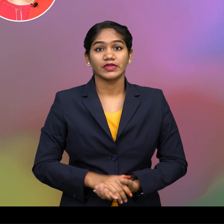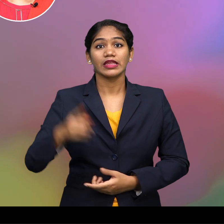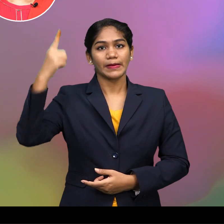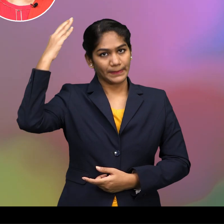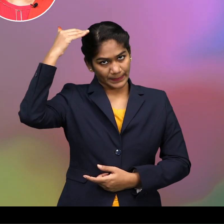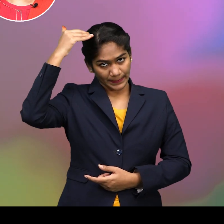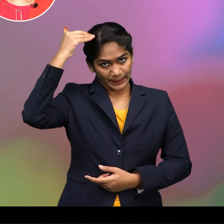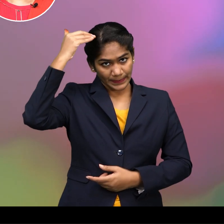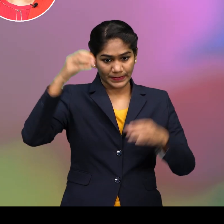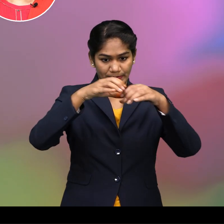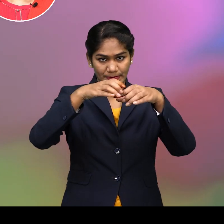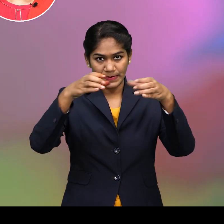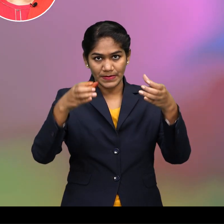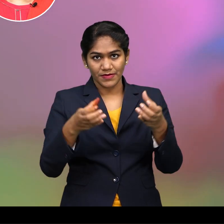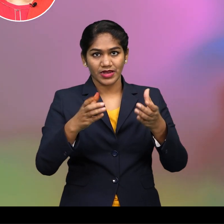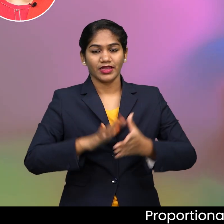Brain.